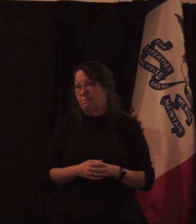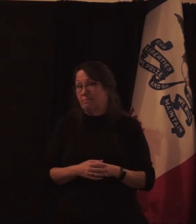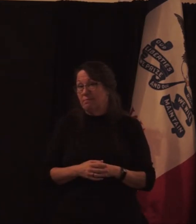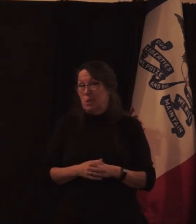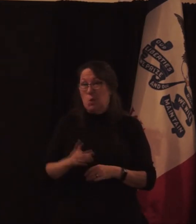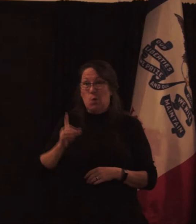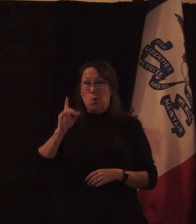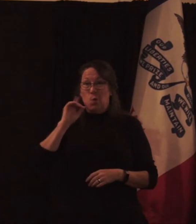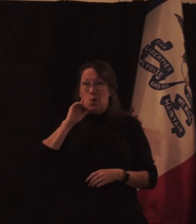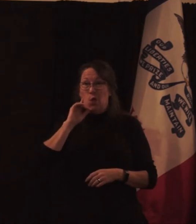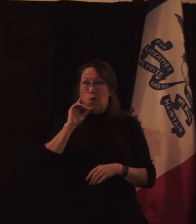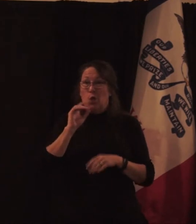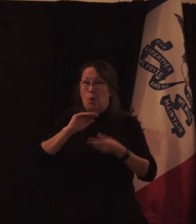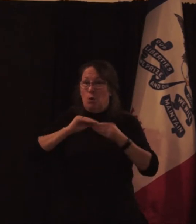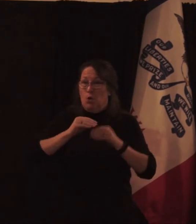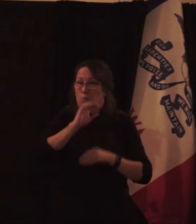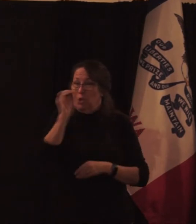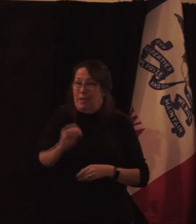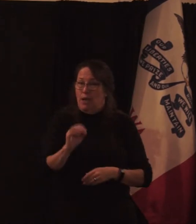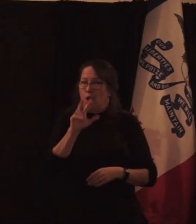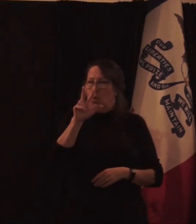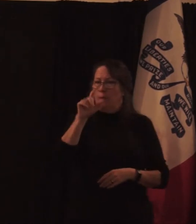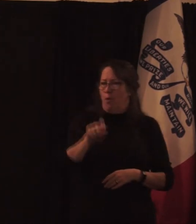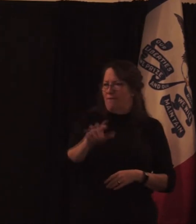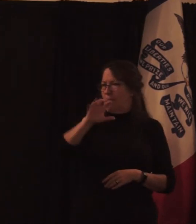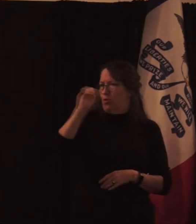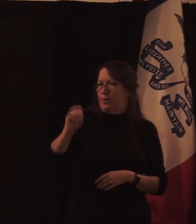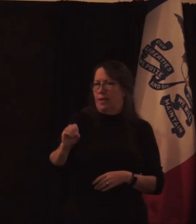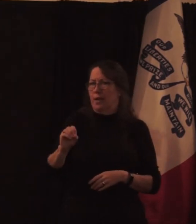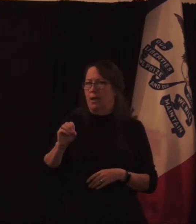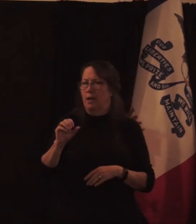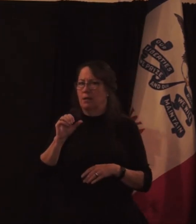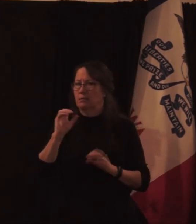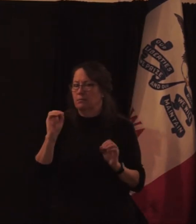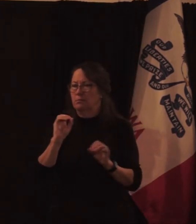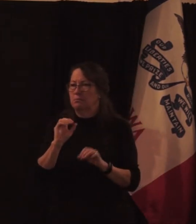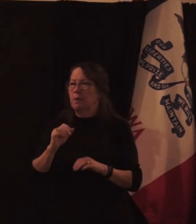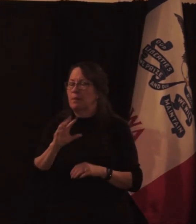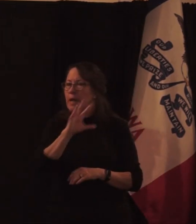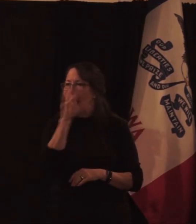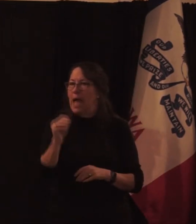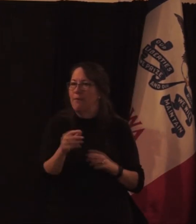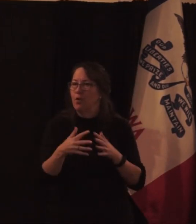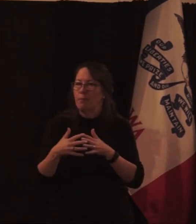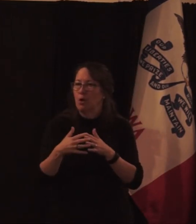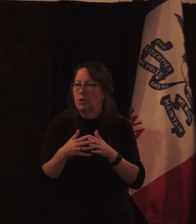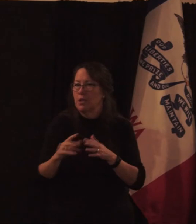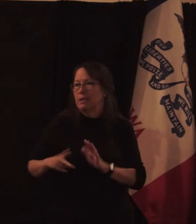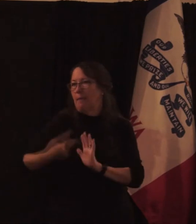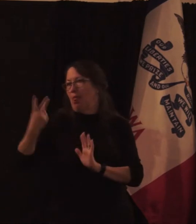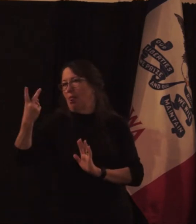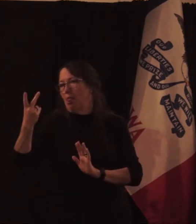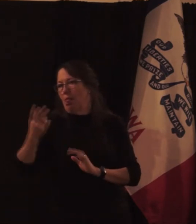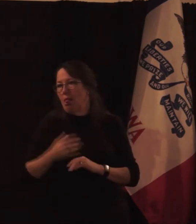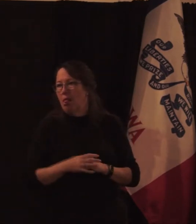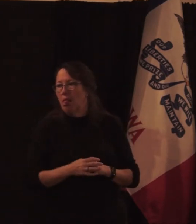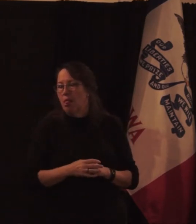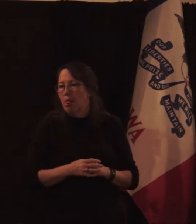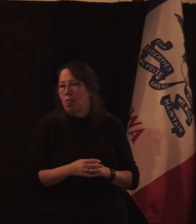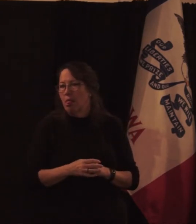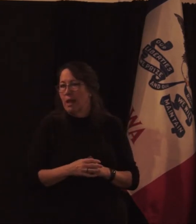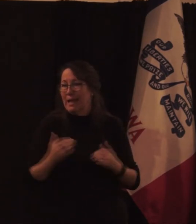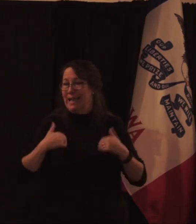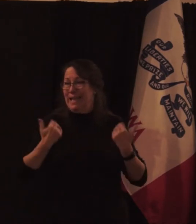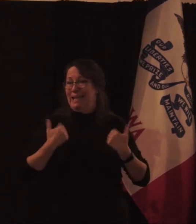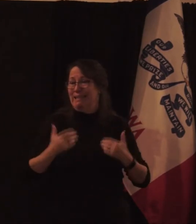You know, you hear unemployment rates, what, 3.5%? Among African Americans, it's twice that much. Among